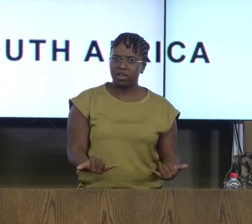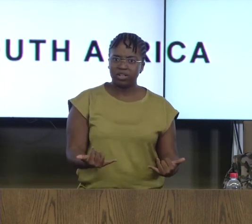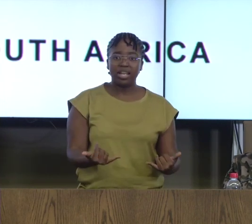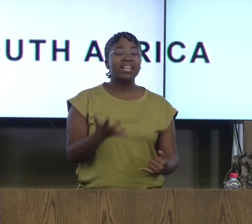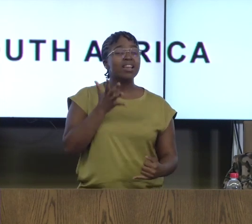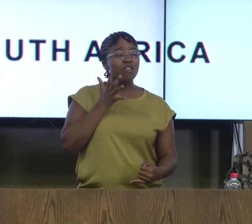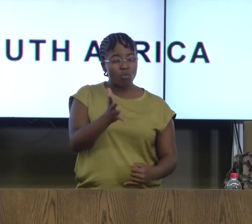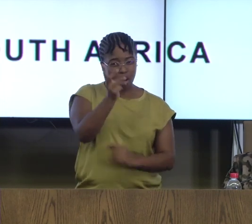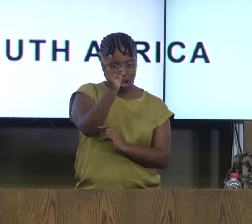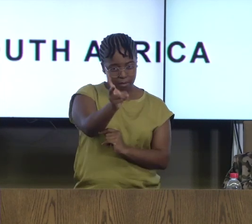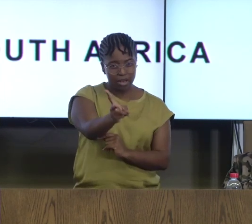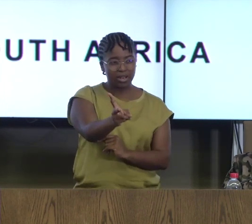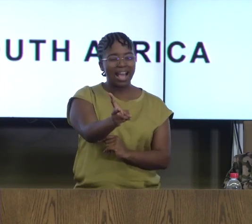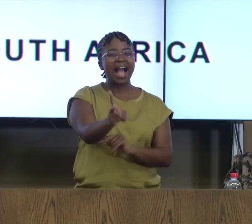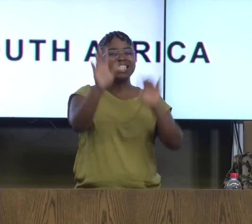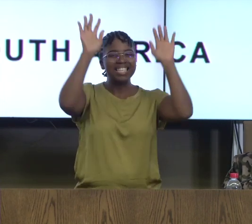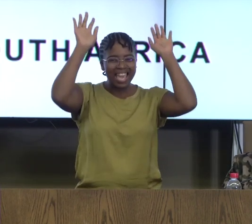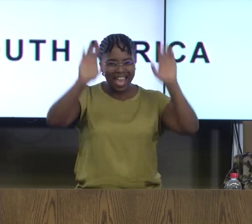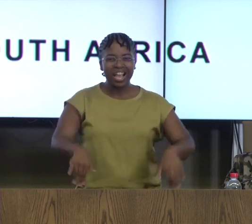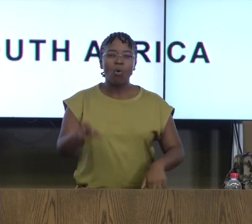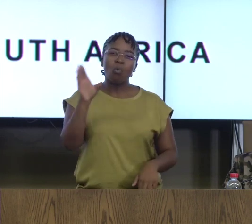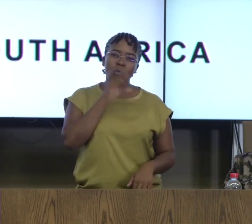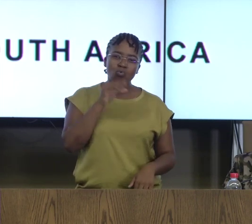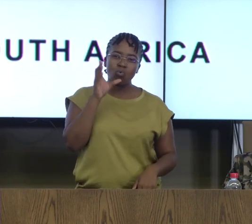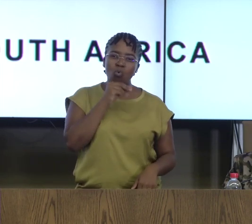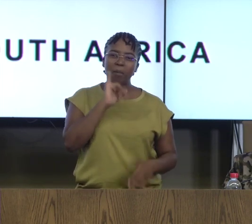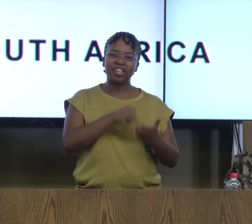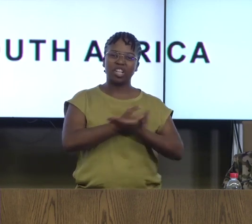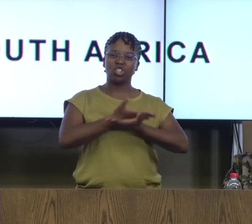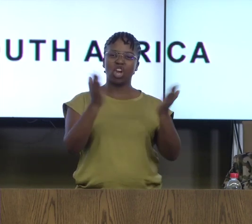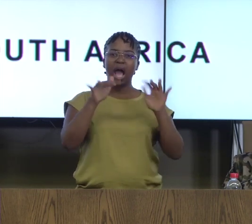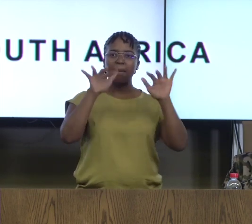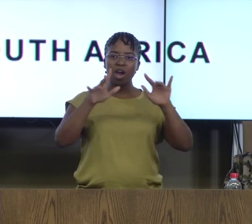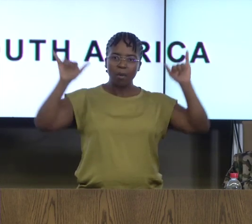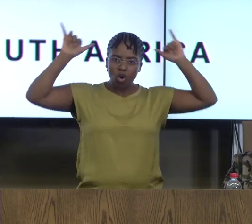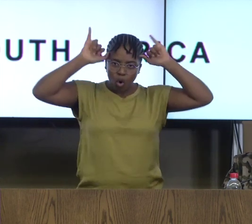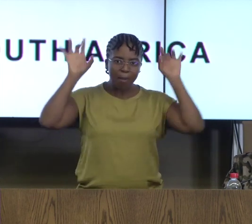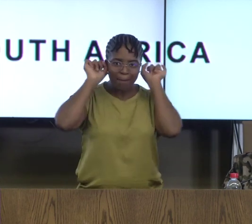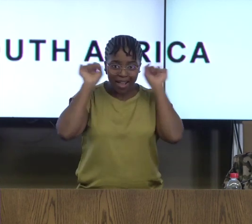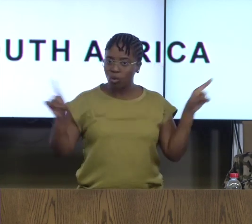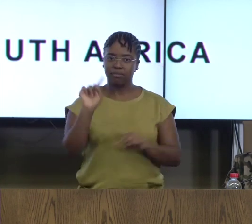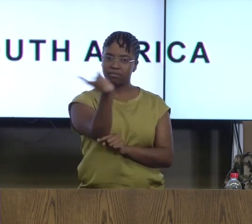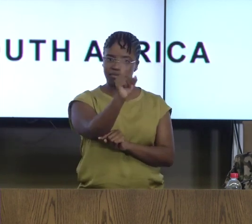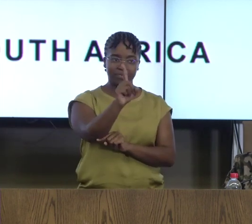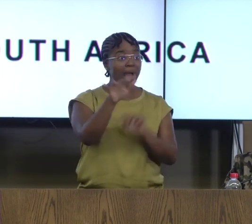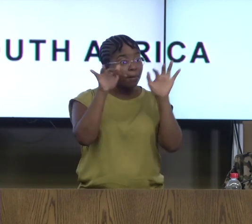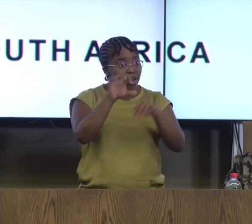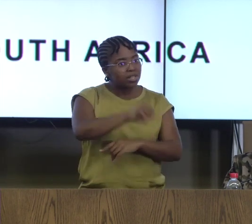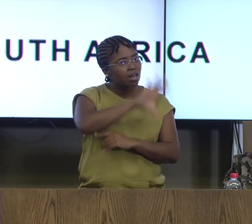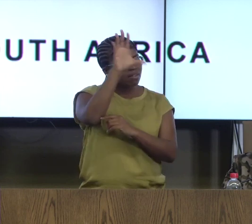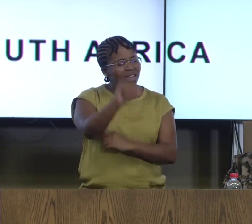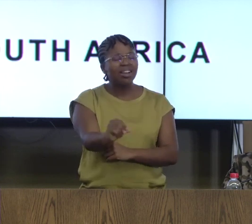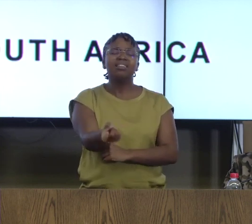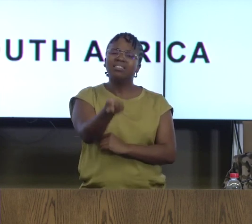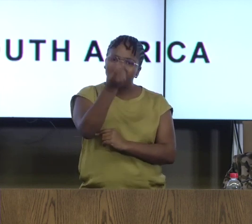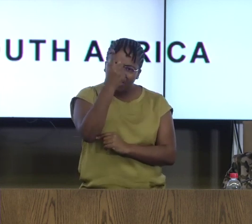Ngifuna ukuphinda futhi, ake siyeke ukukhuluma ingathi abantu bakithi yinkomo abezwa. Abantu bakithi